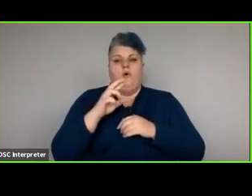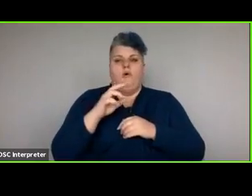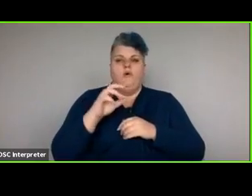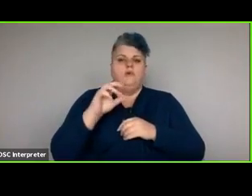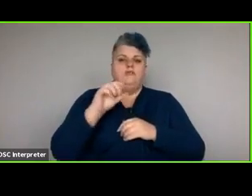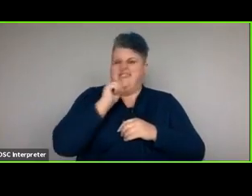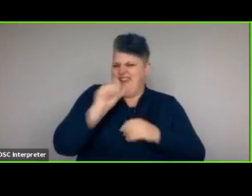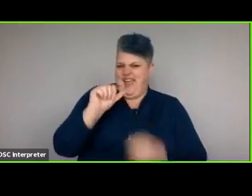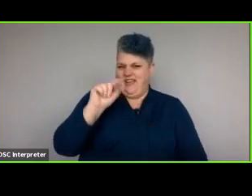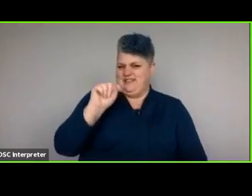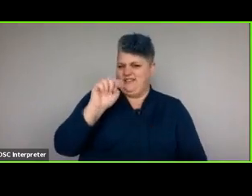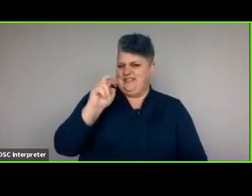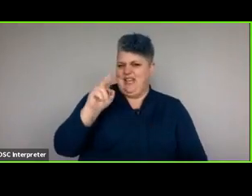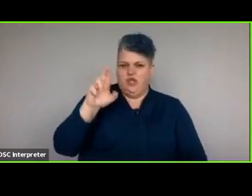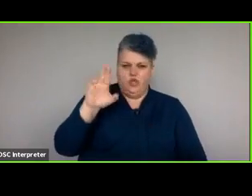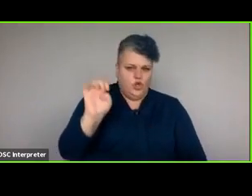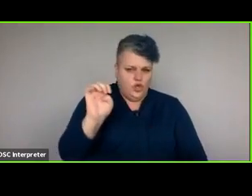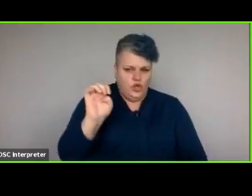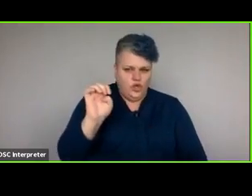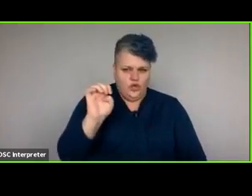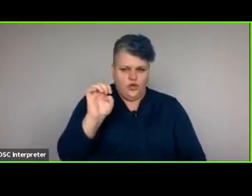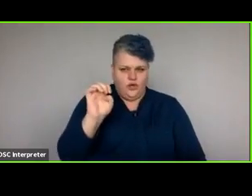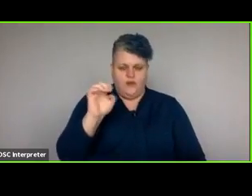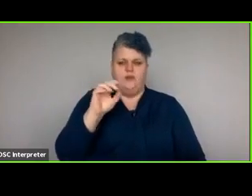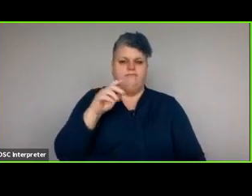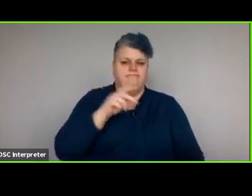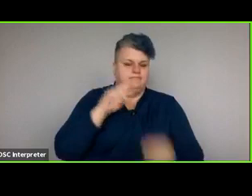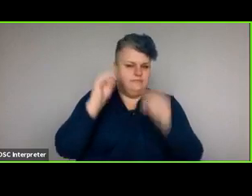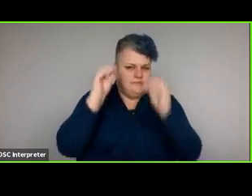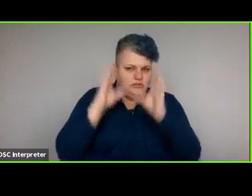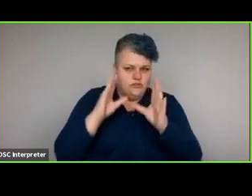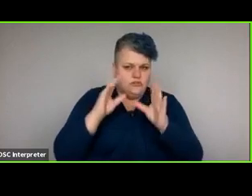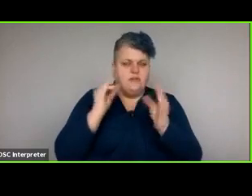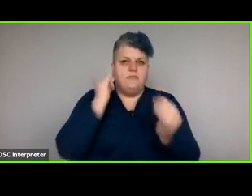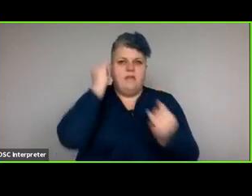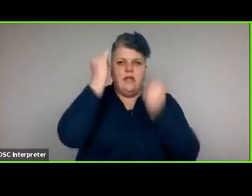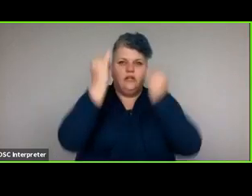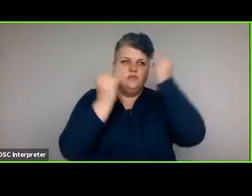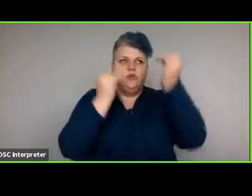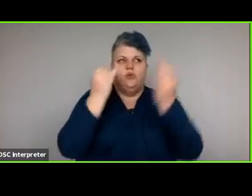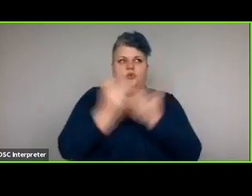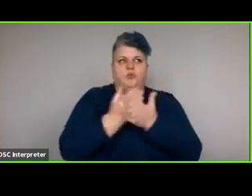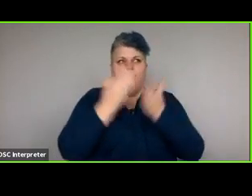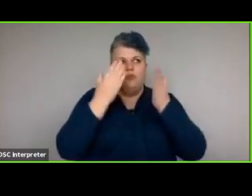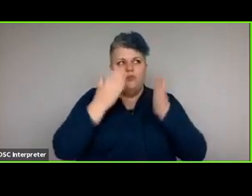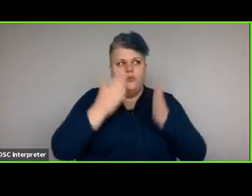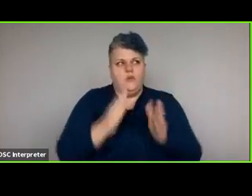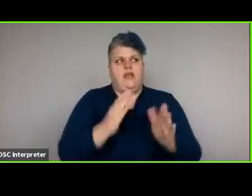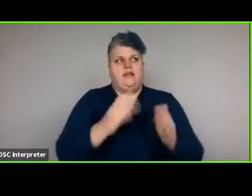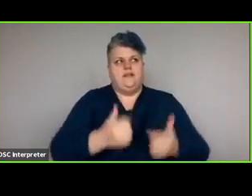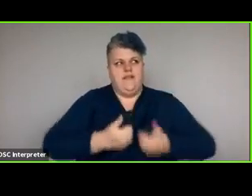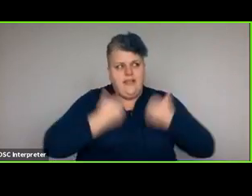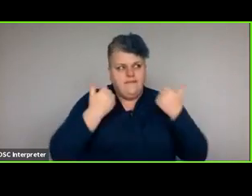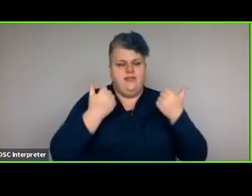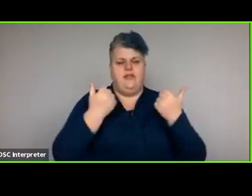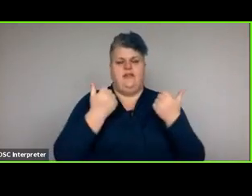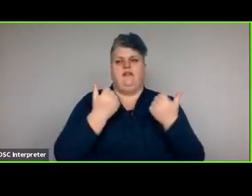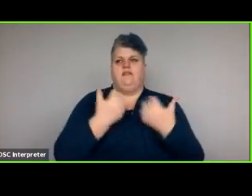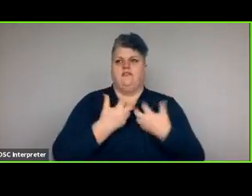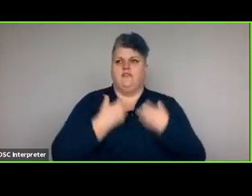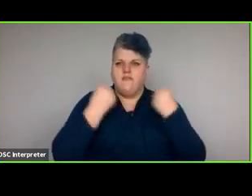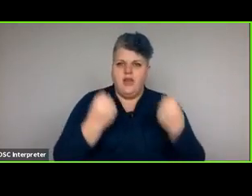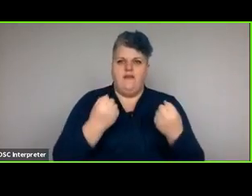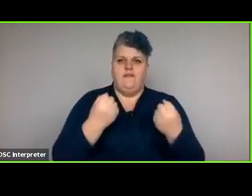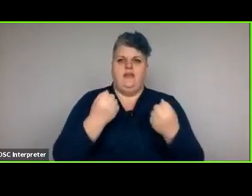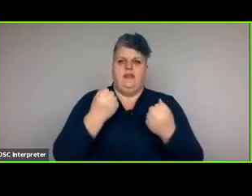have you, is that I'm learning that imagining new ways of being, new ways of living, of surviving, of making it day by